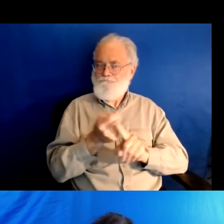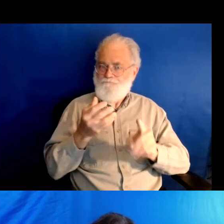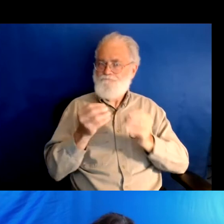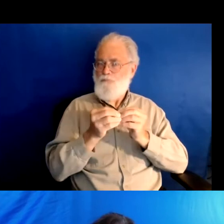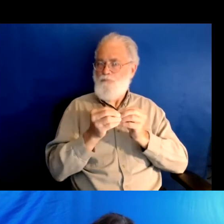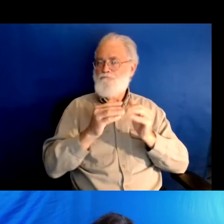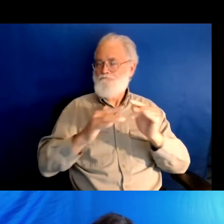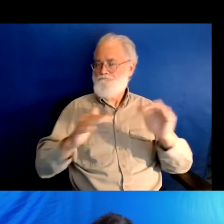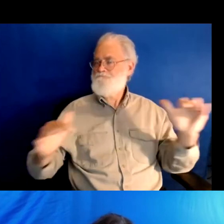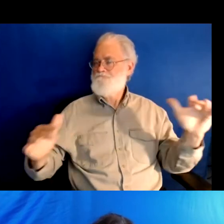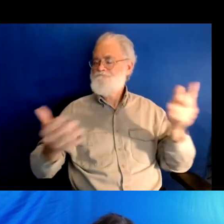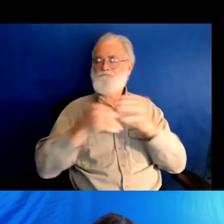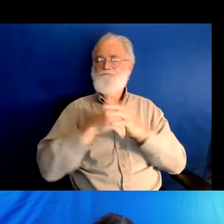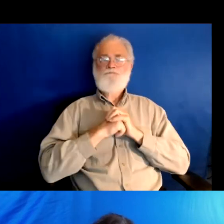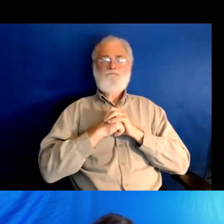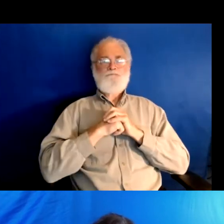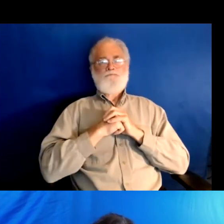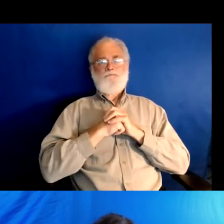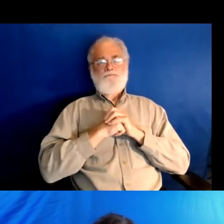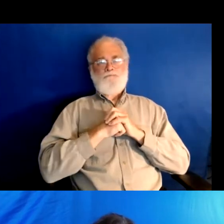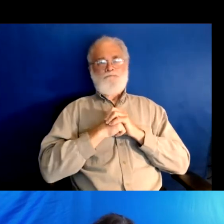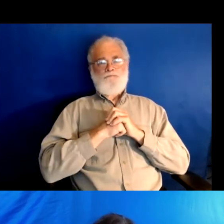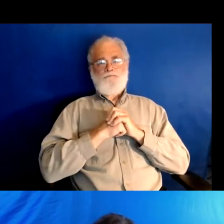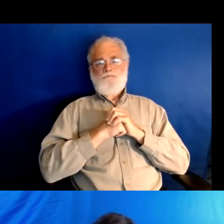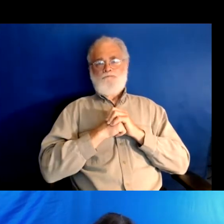information, meaning you have to explain it more.